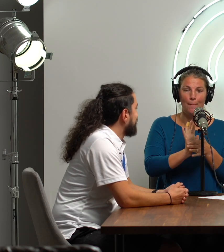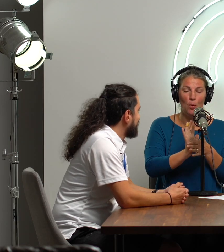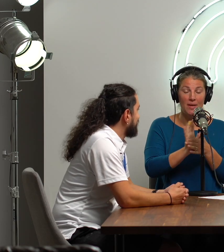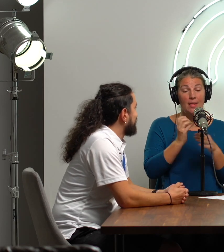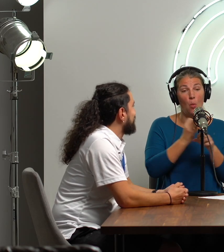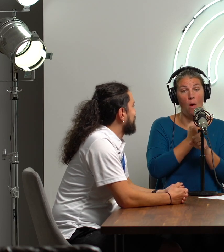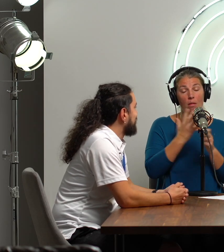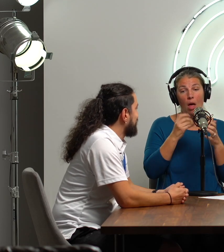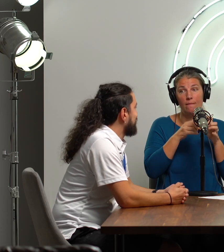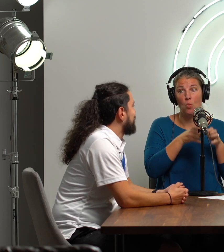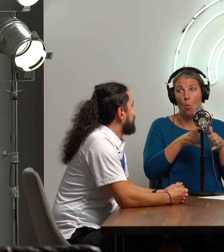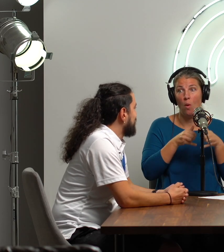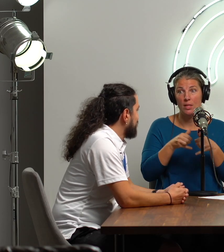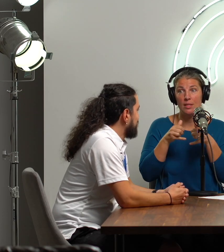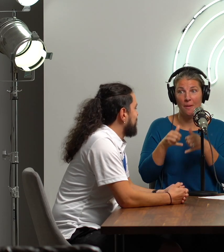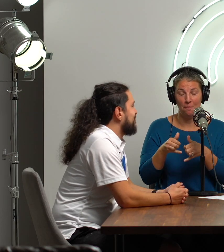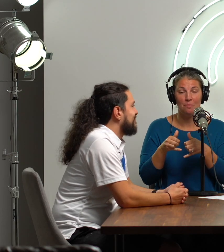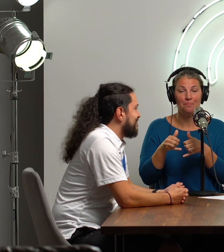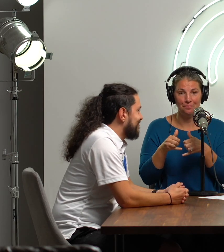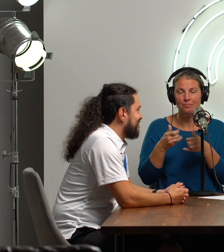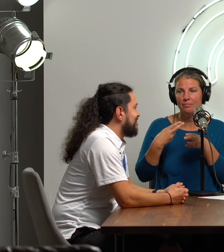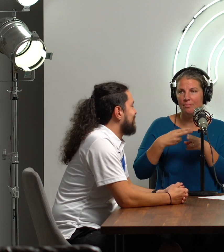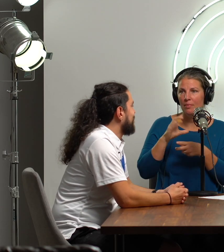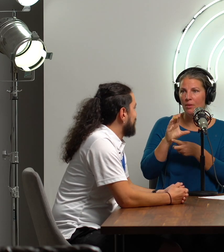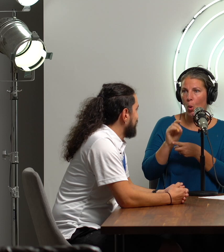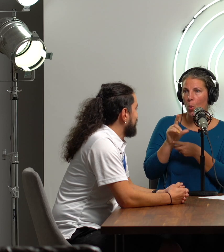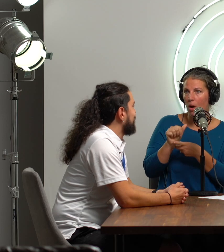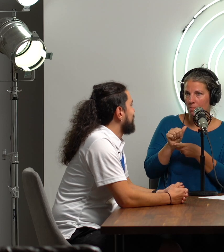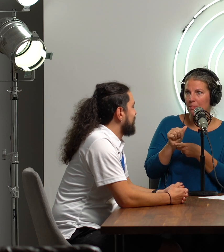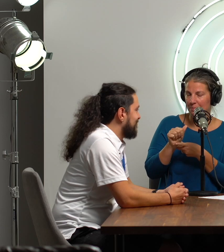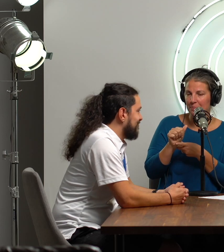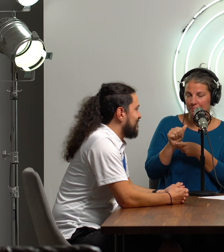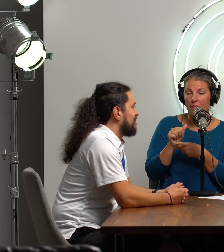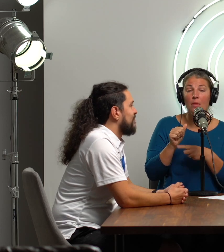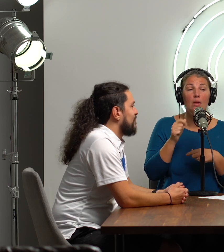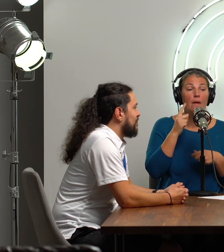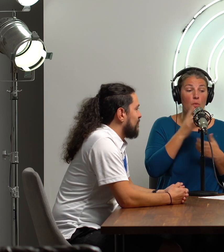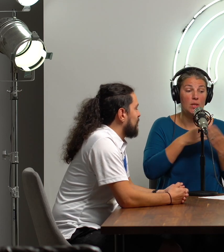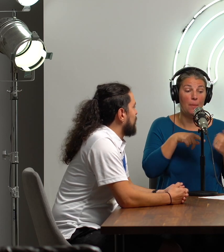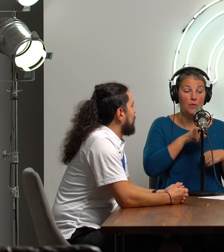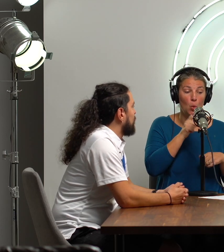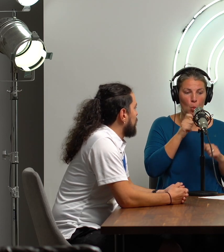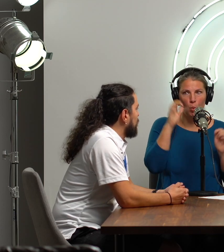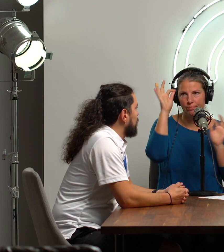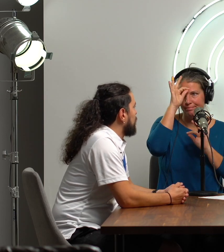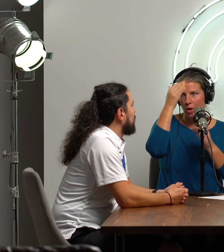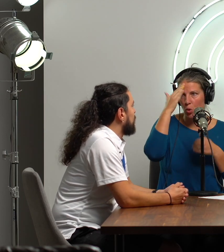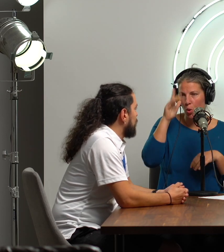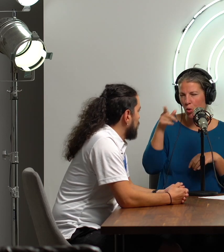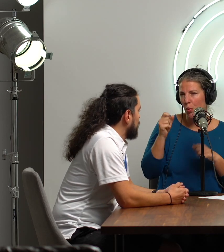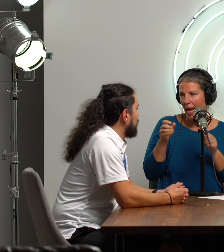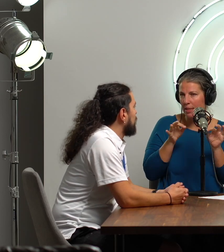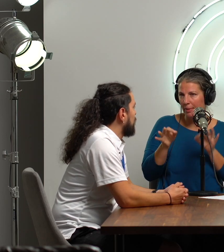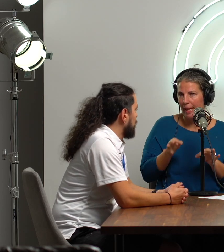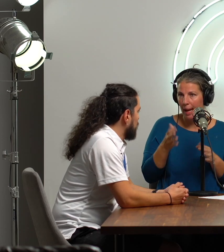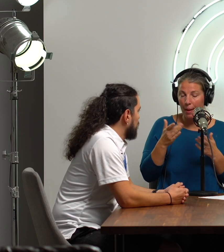awards called Coda which for those that don't know you can explain maybe what that